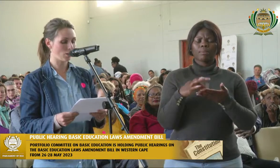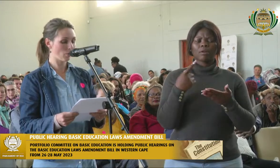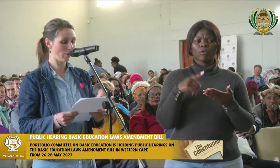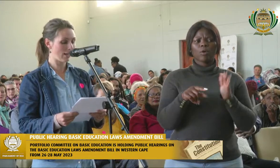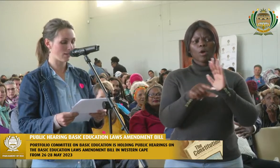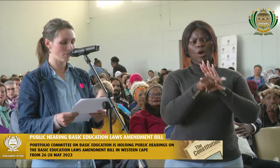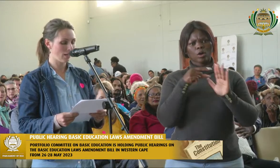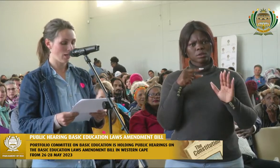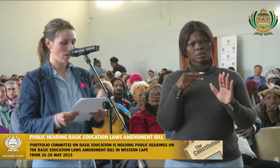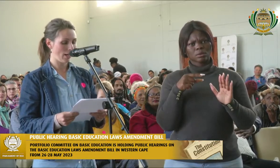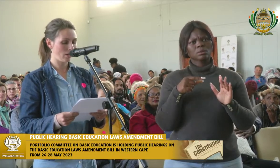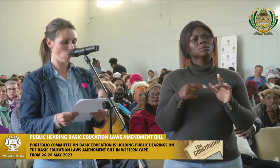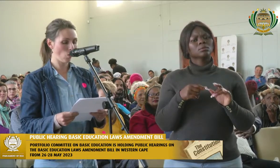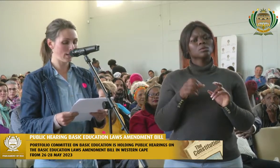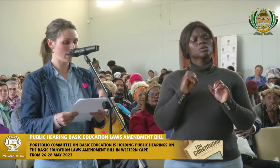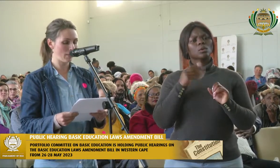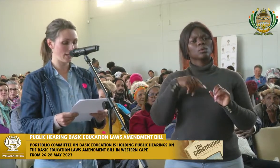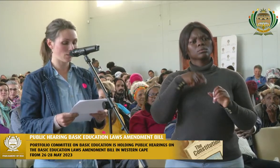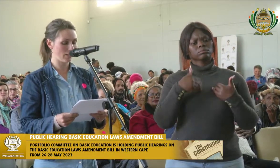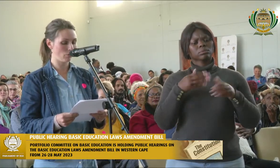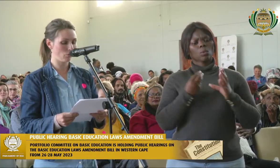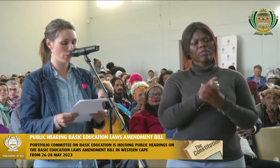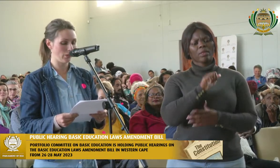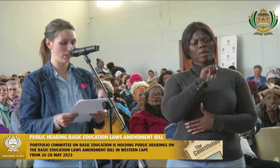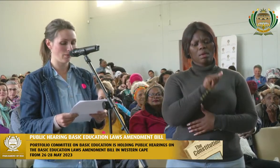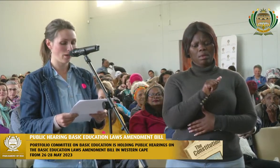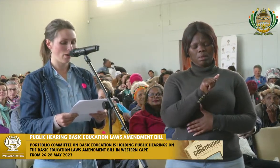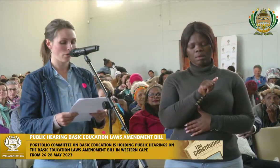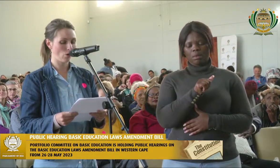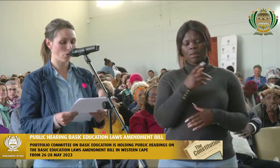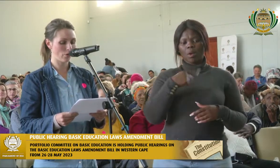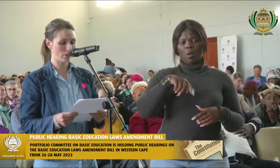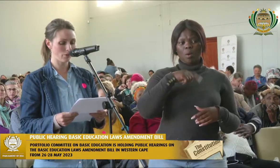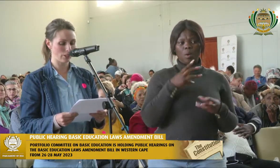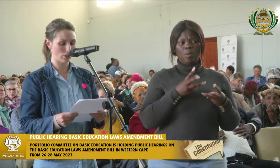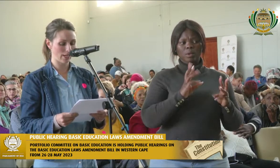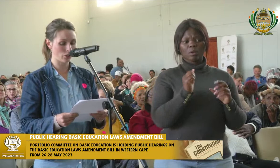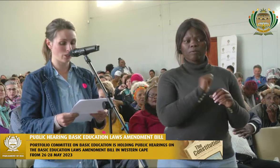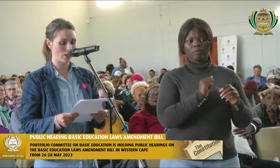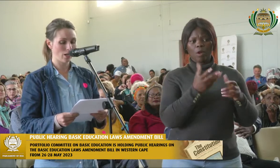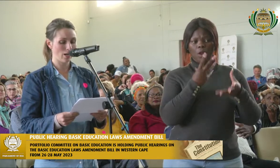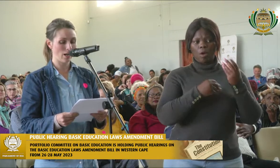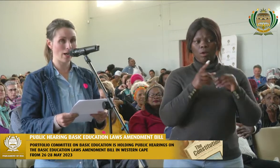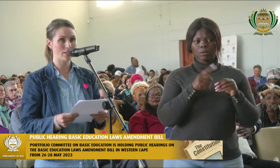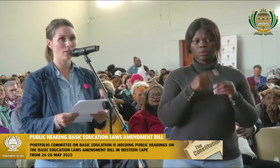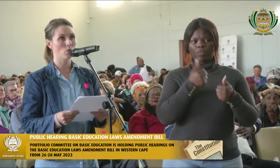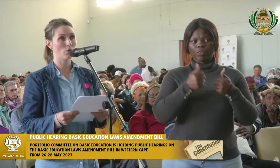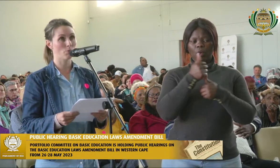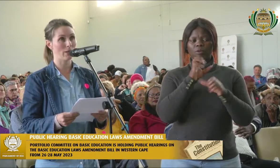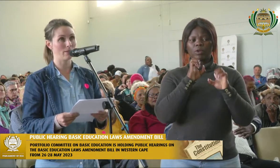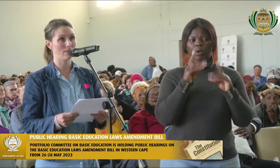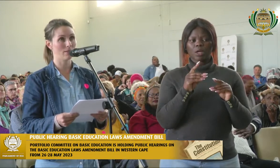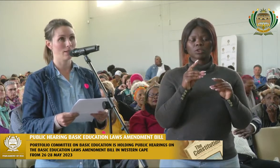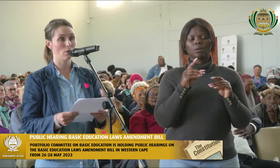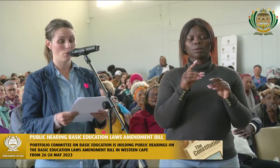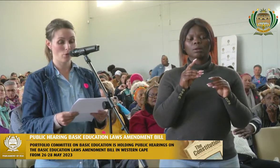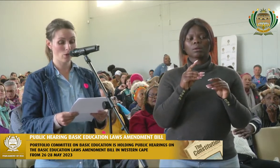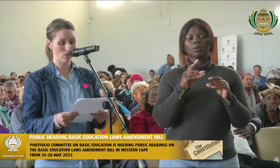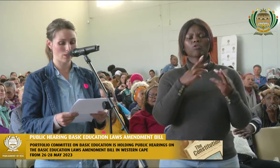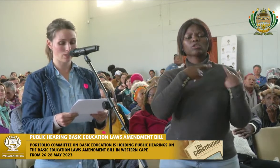we start with A. In awe and in amazement of learning, the authority of education lies with